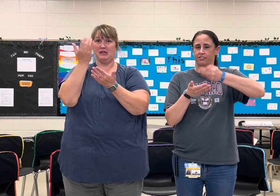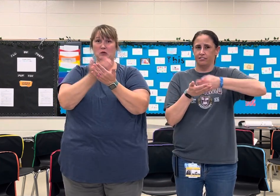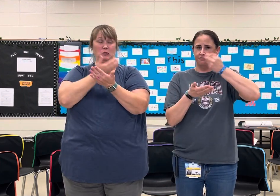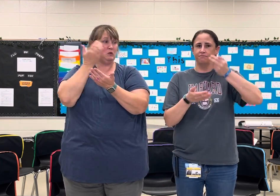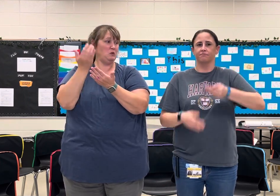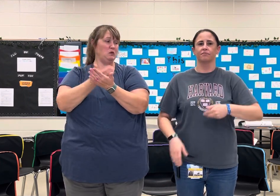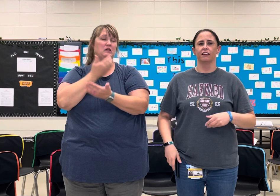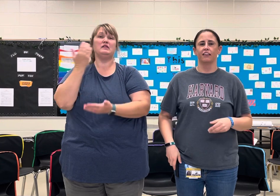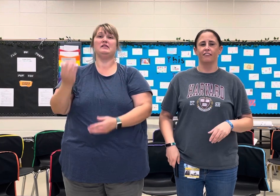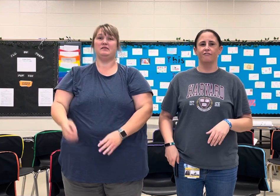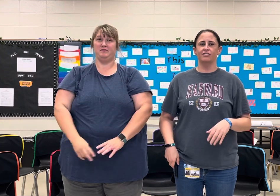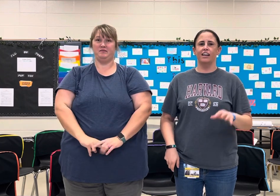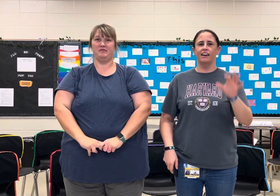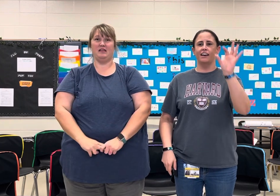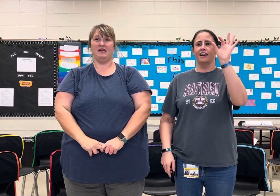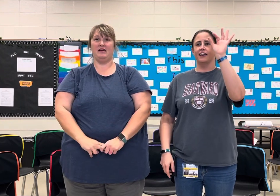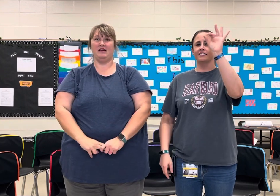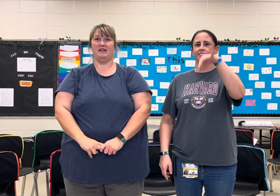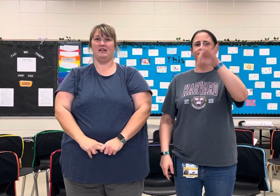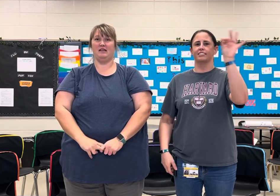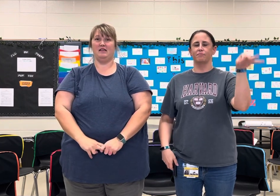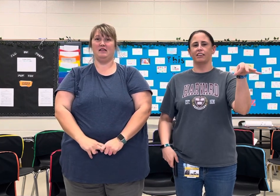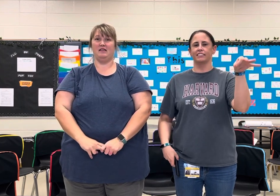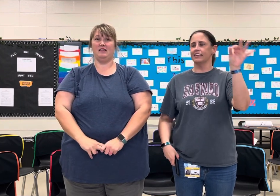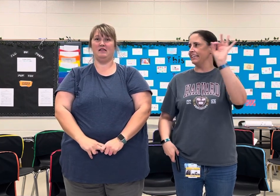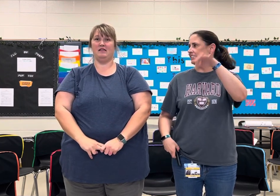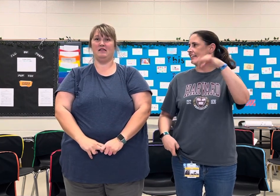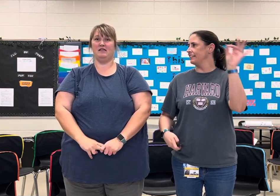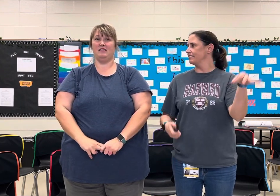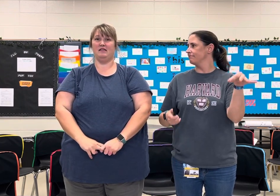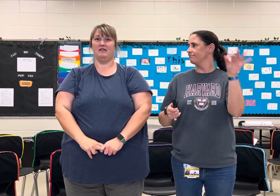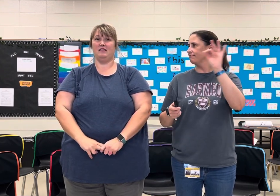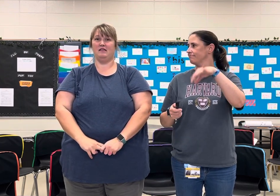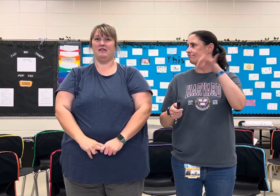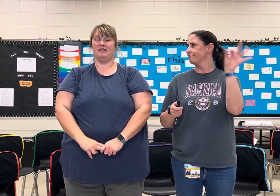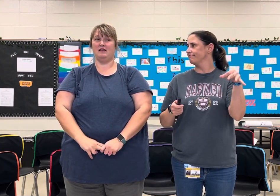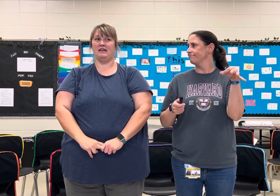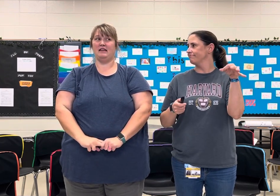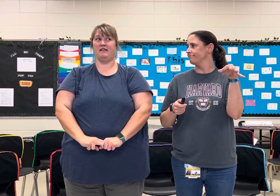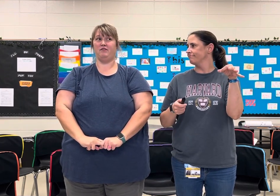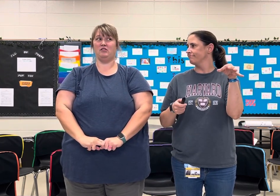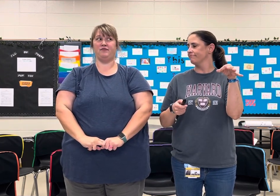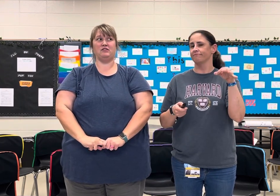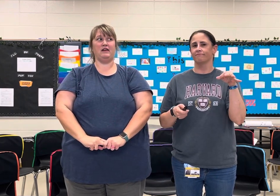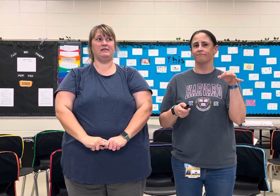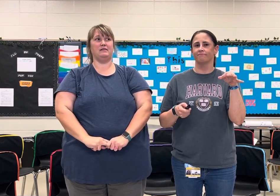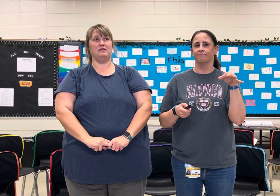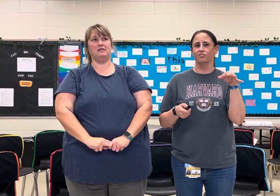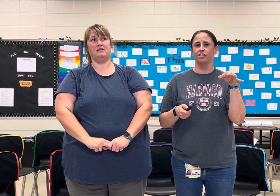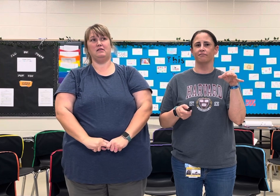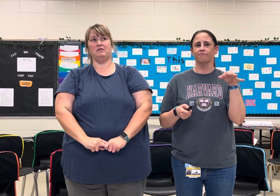cereal. French fries. Same sign as 99. 99 French fries Sure. with